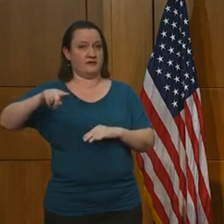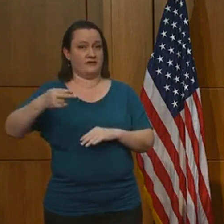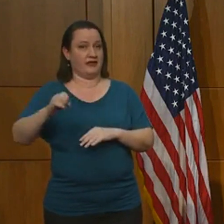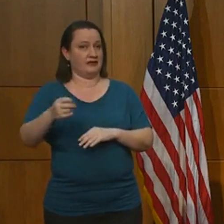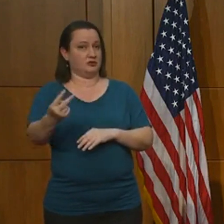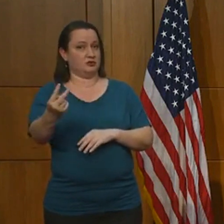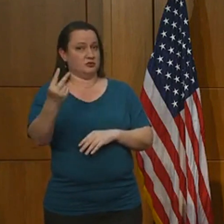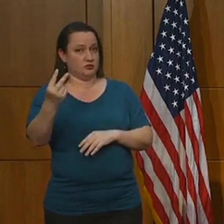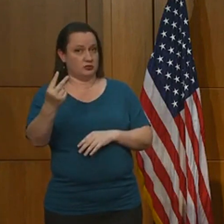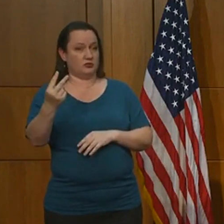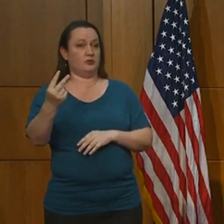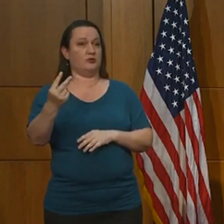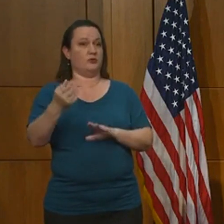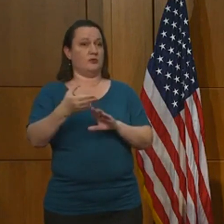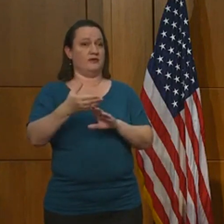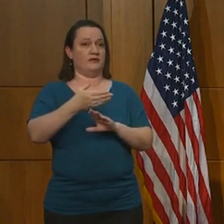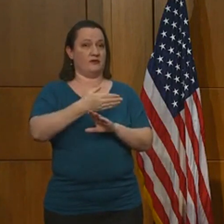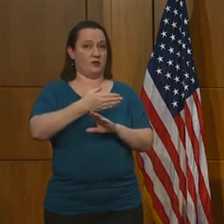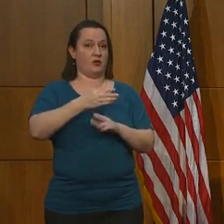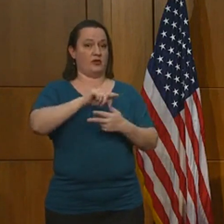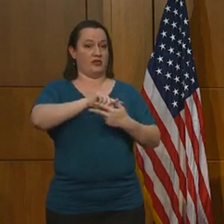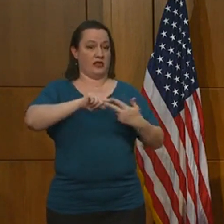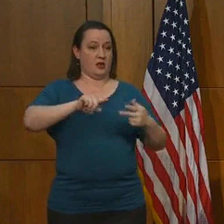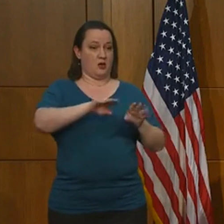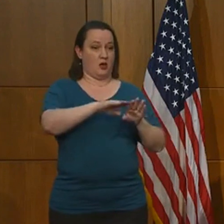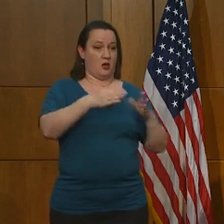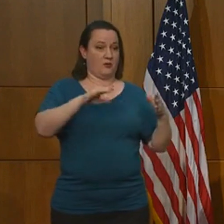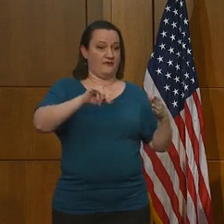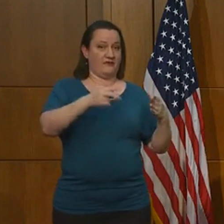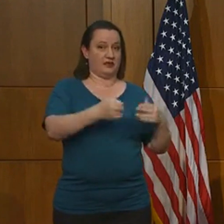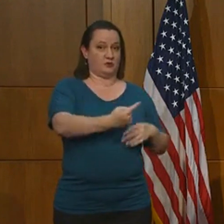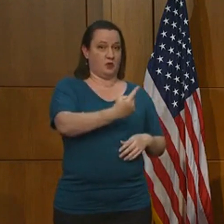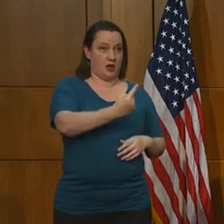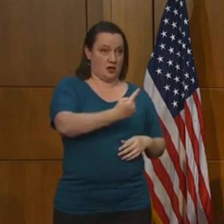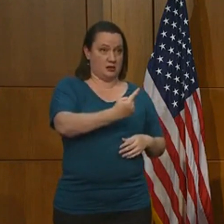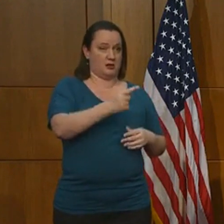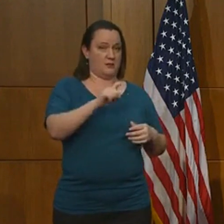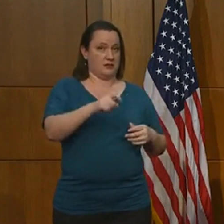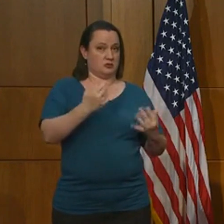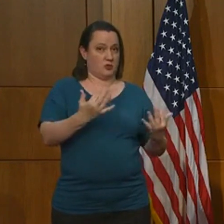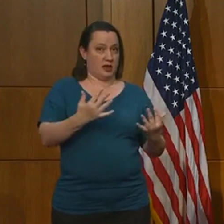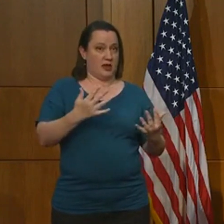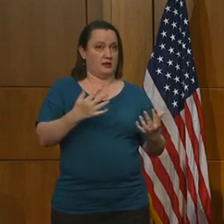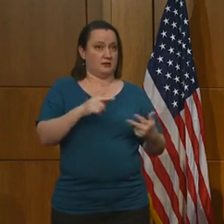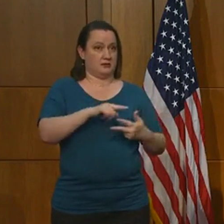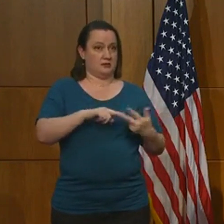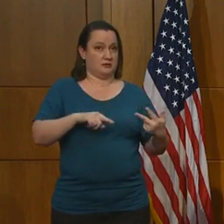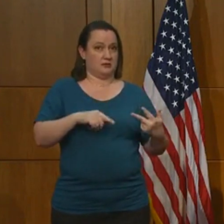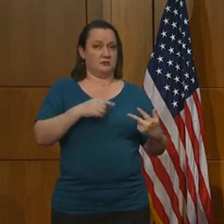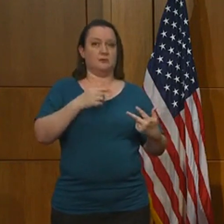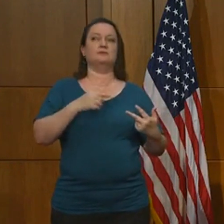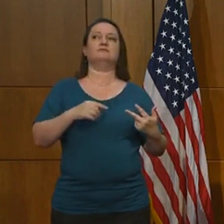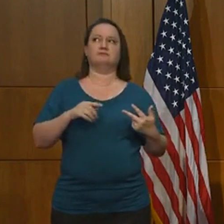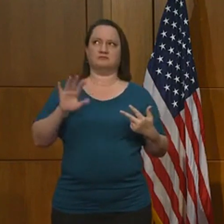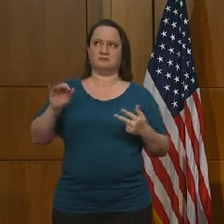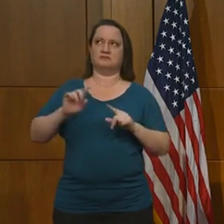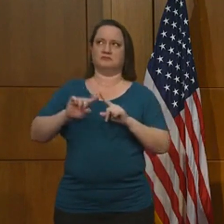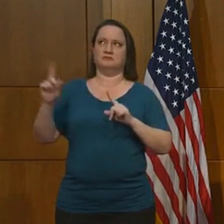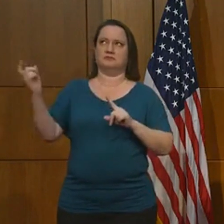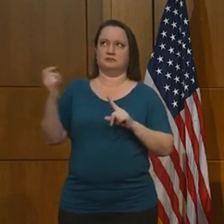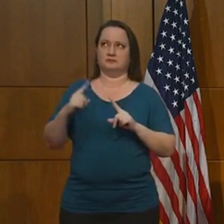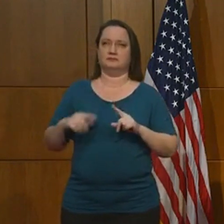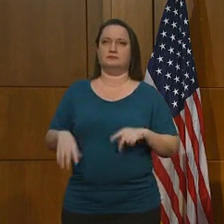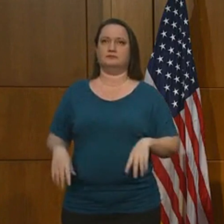two until Northern Virginia, Richmond, and Accomack County enter into phase one? Okay, a little bit different question.